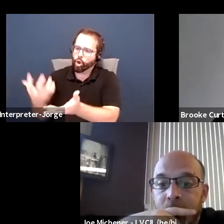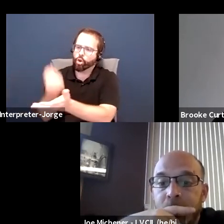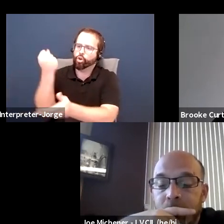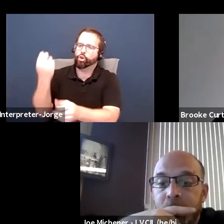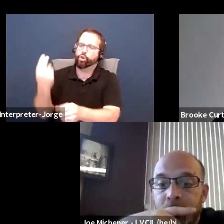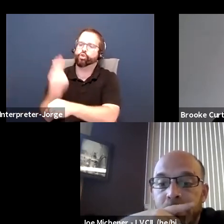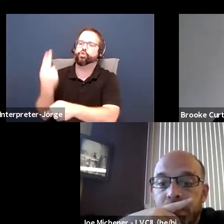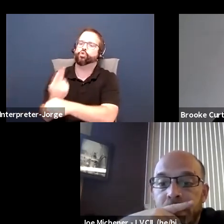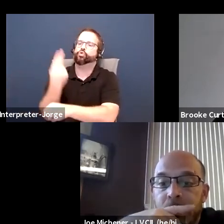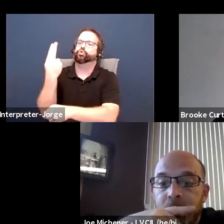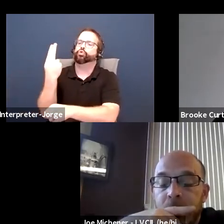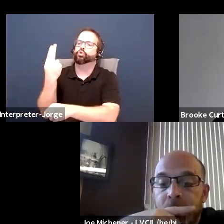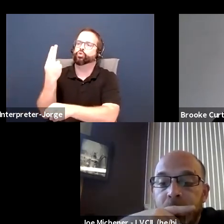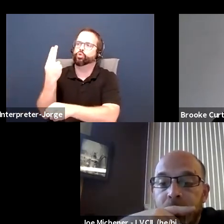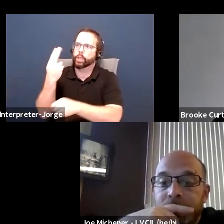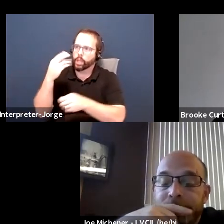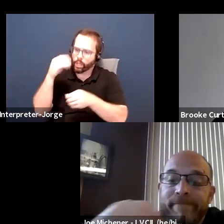SIL.